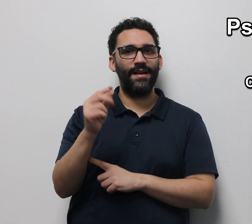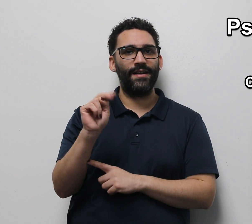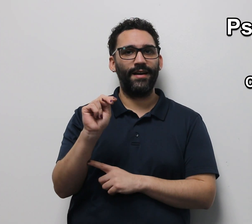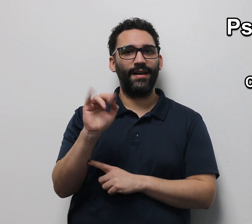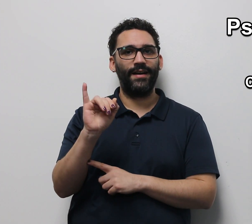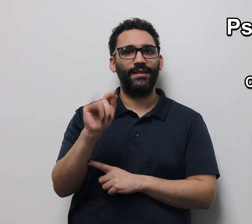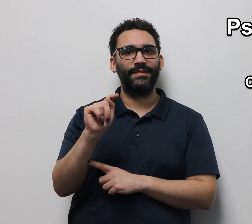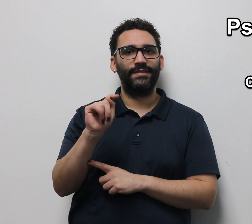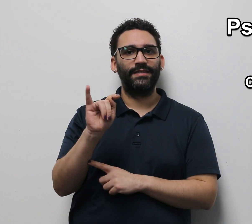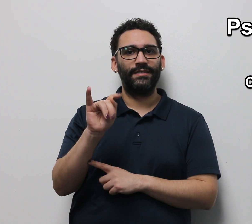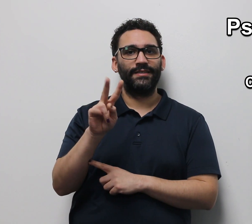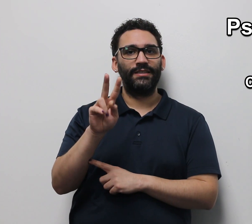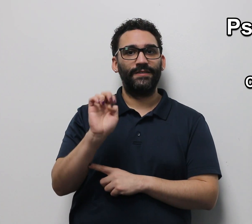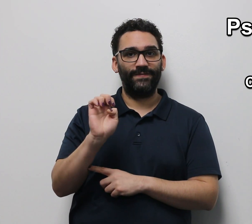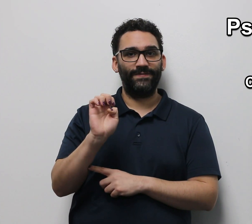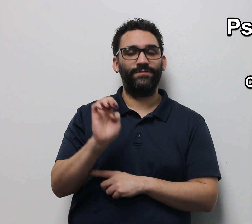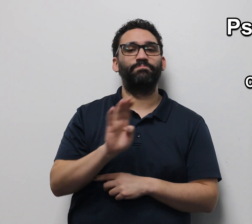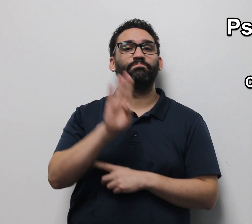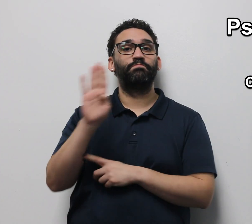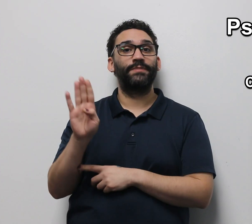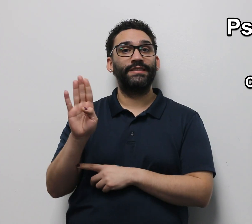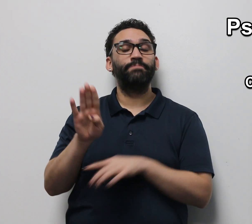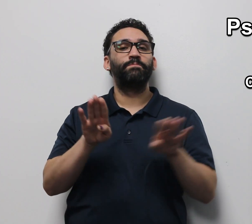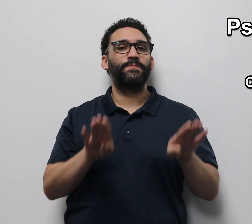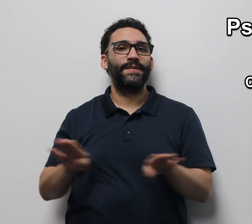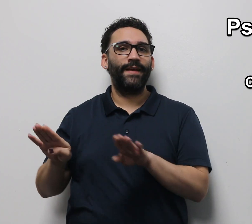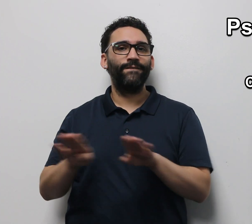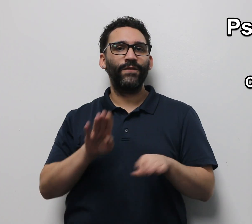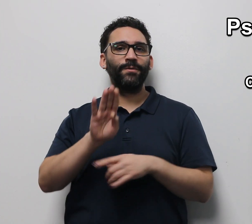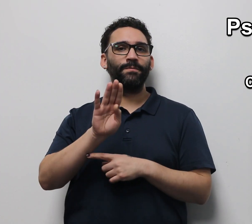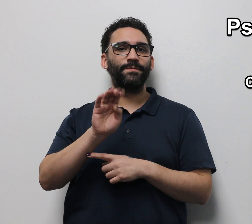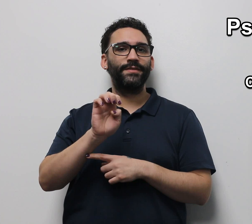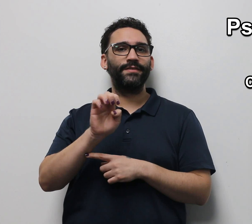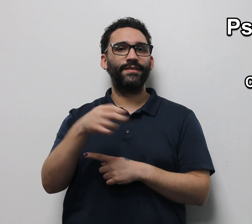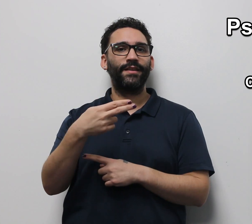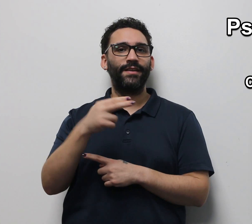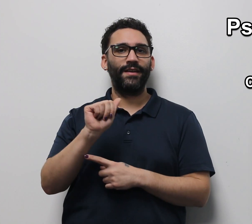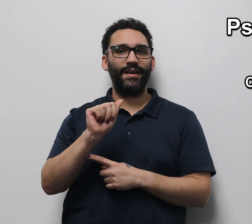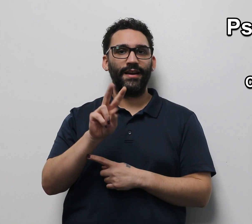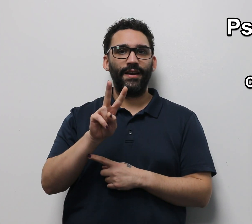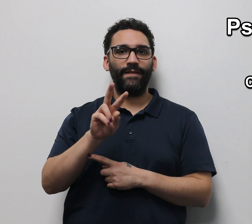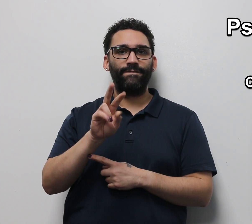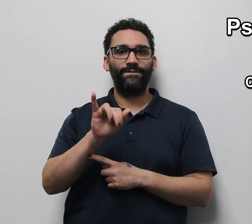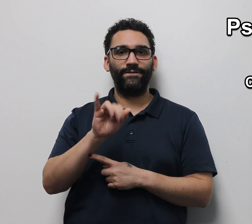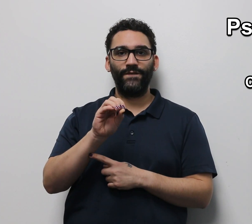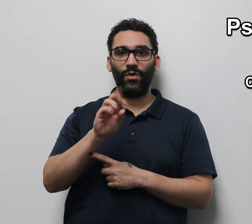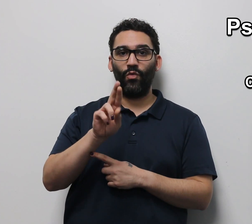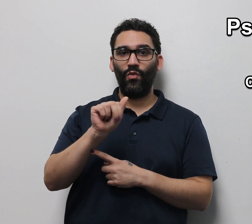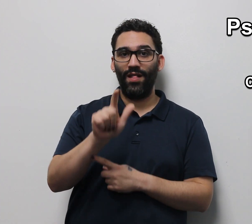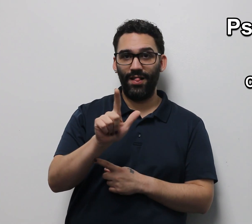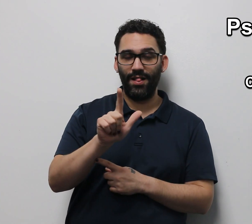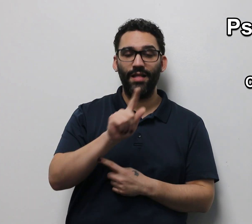More specifically, there is CBT. This is cognitive behavioral